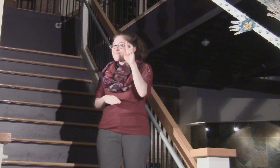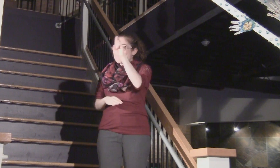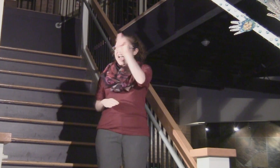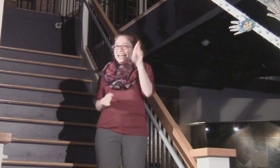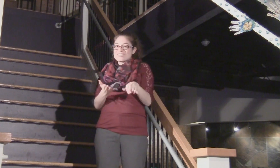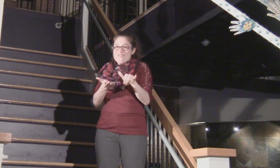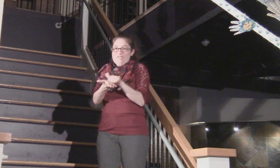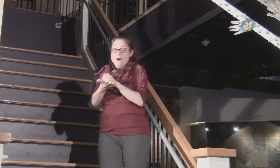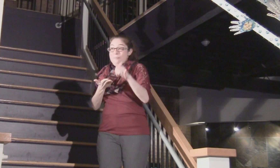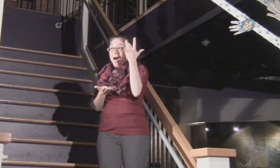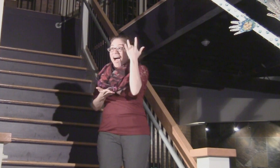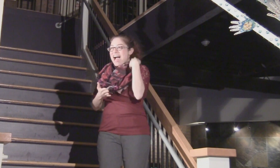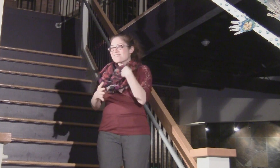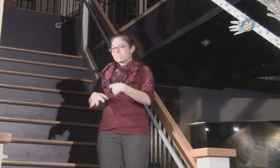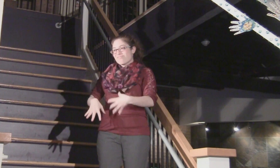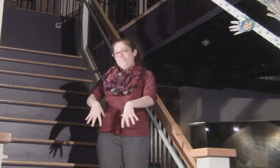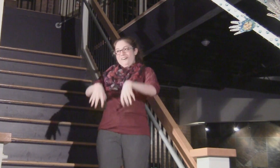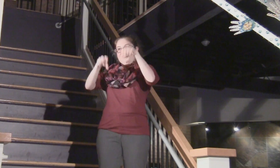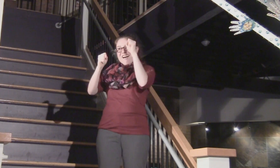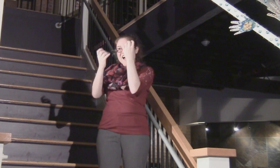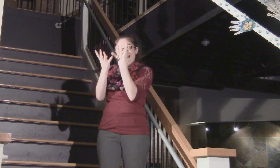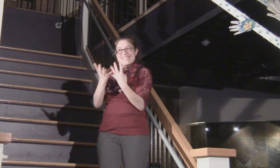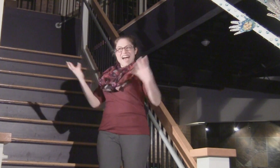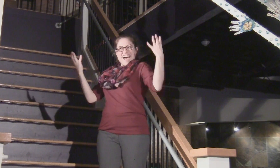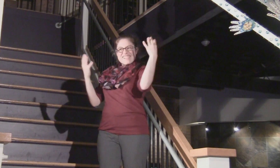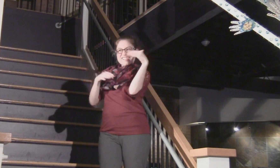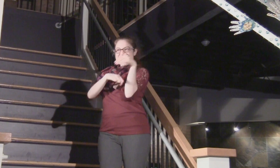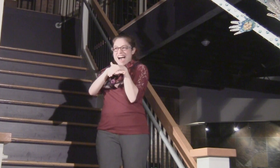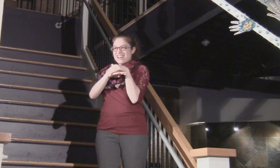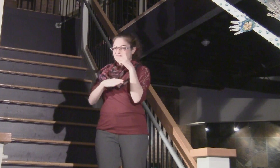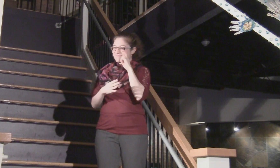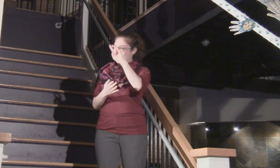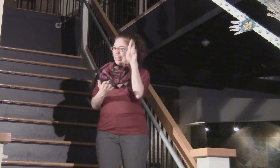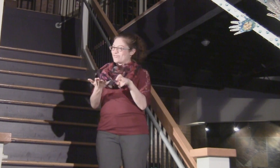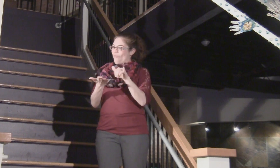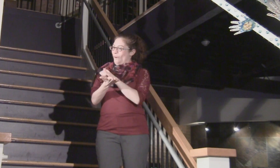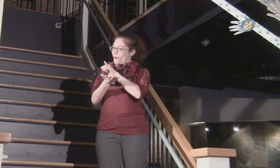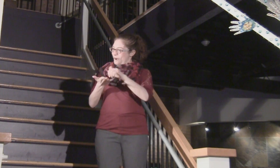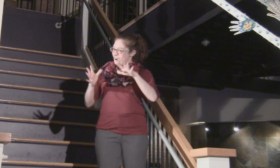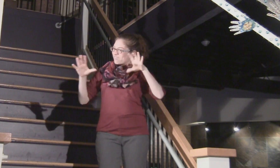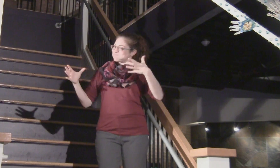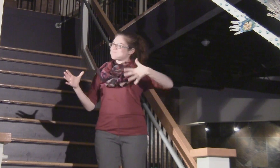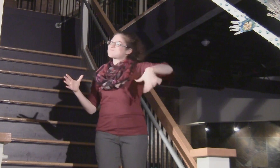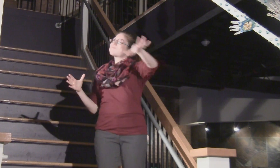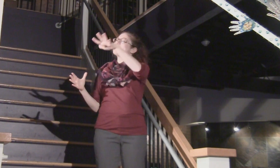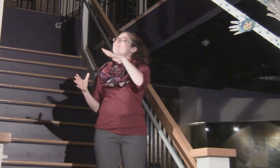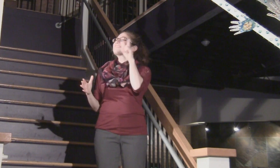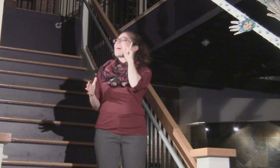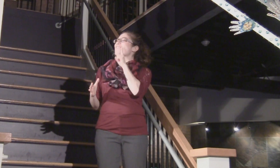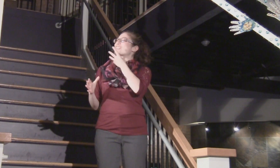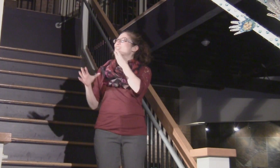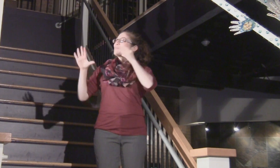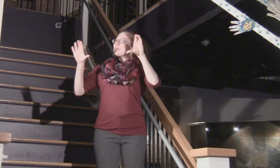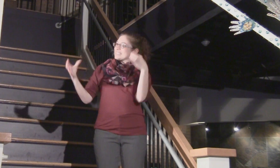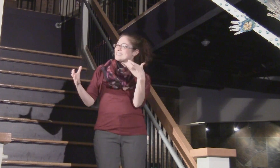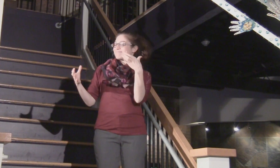this special night in Rochester, New York. Because we're hosting Hanukkah here in Rochester with